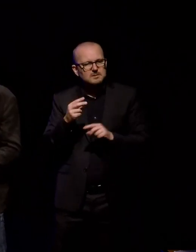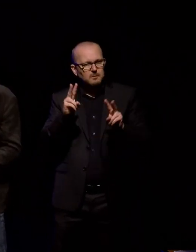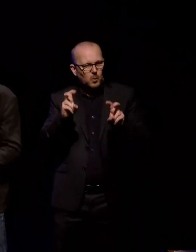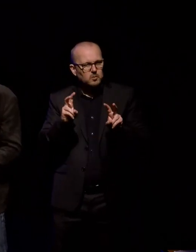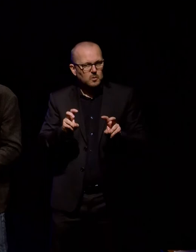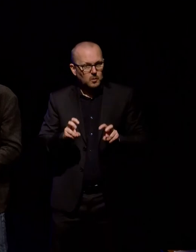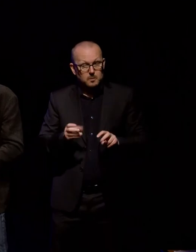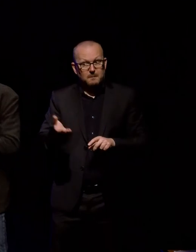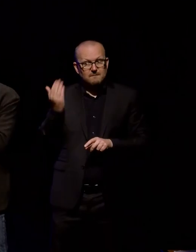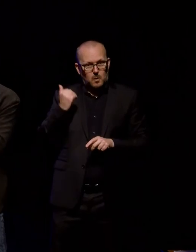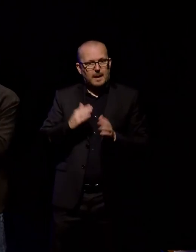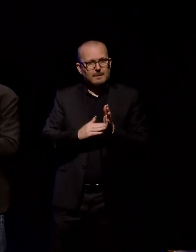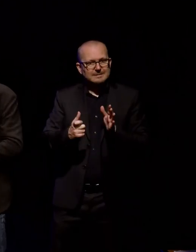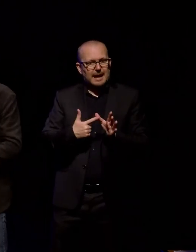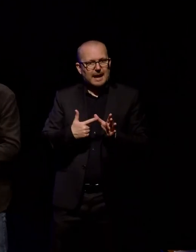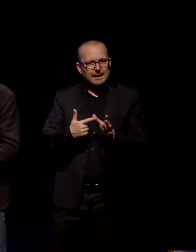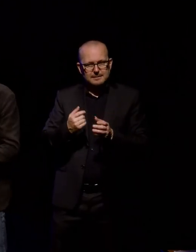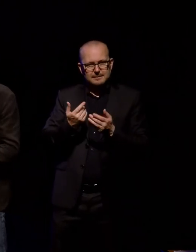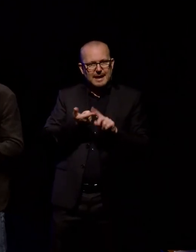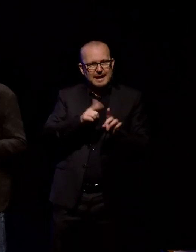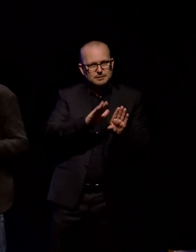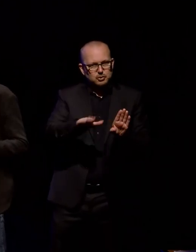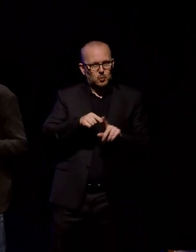him. So it's an interesting read.